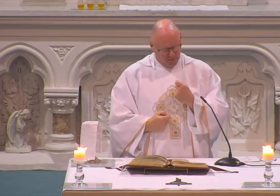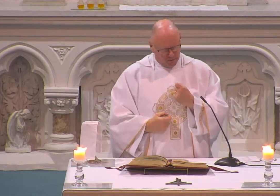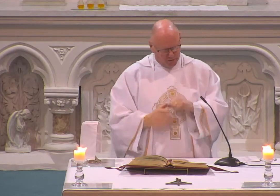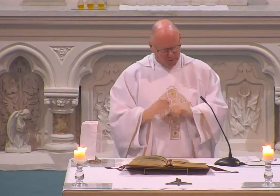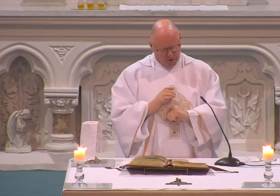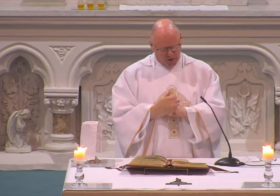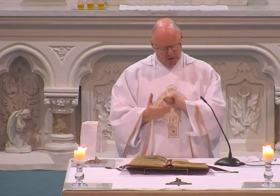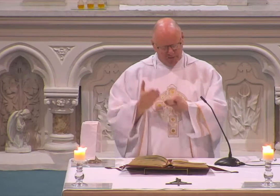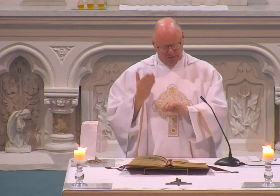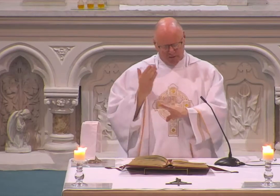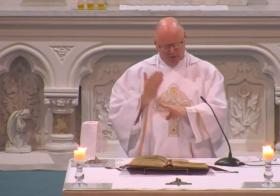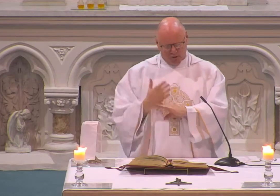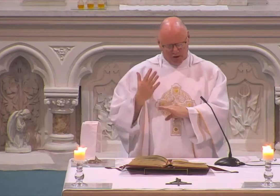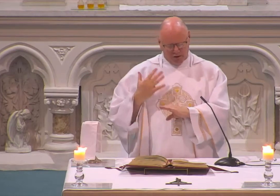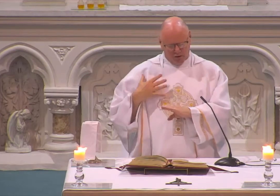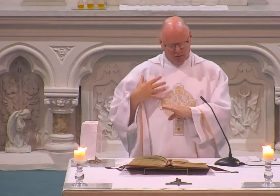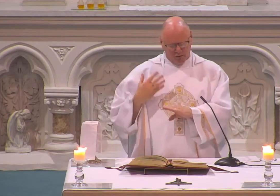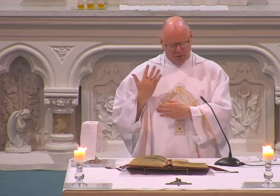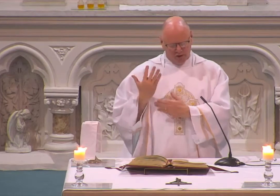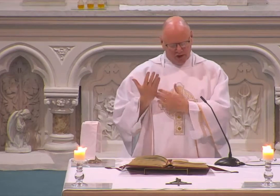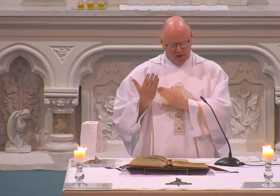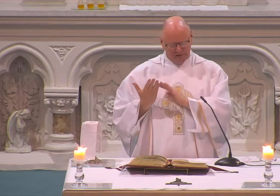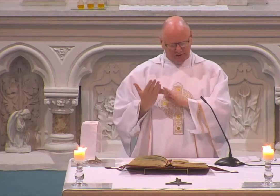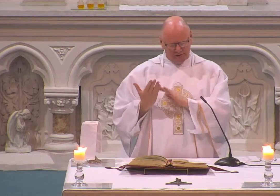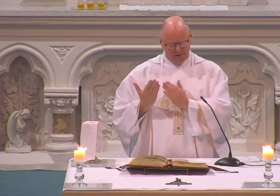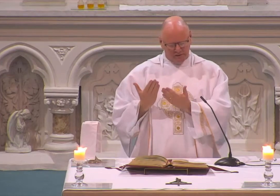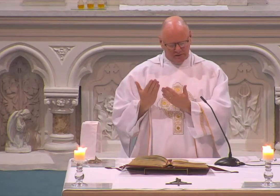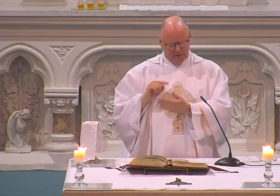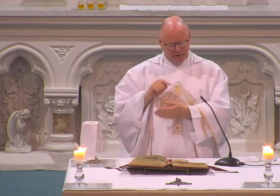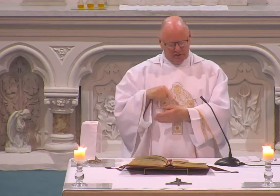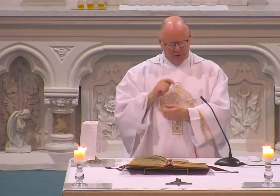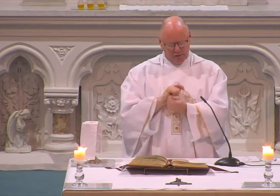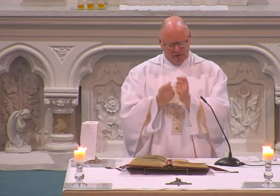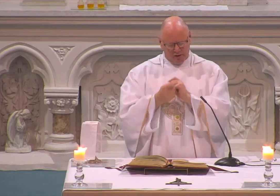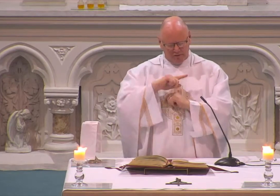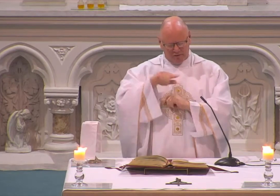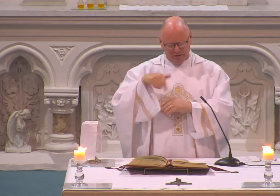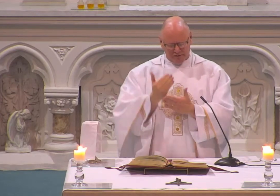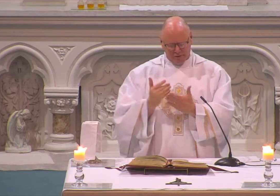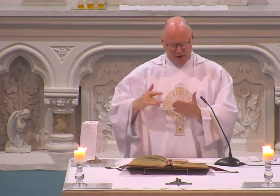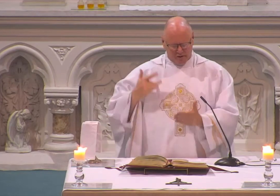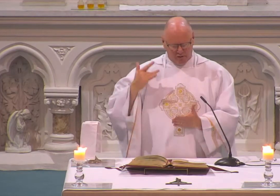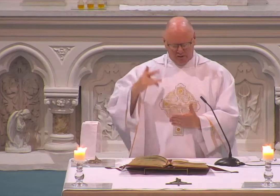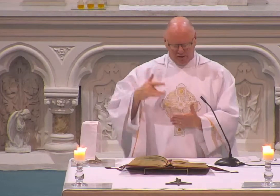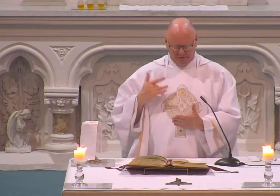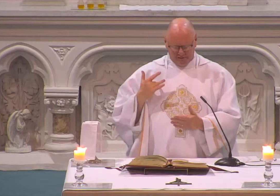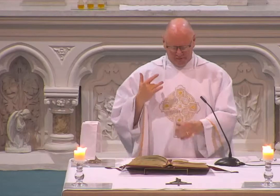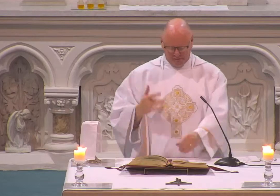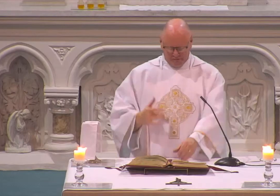of the earth and work of human hands, it will become for us the bread of life.